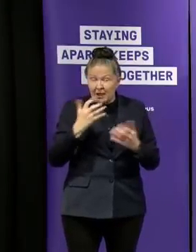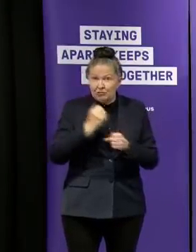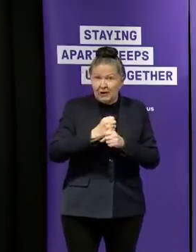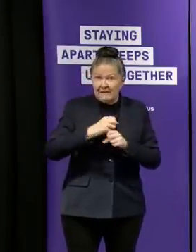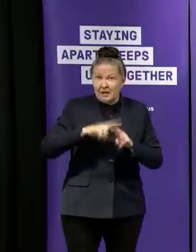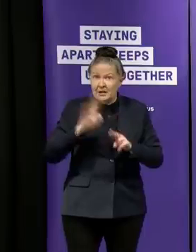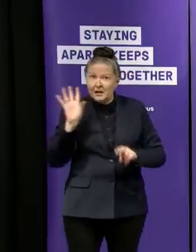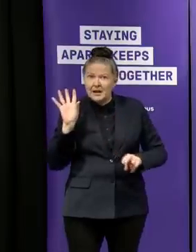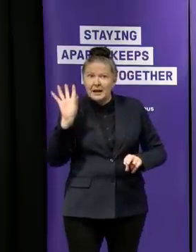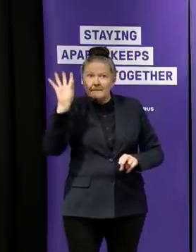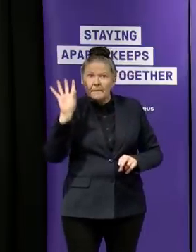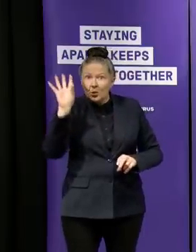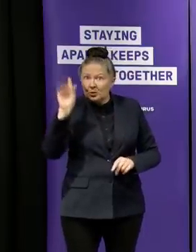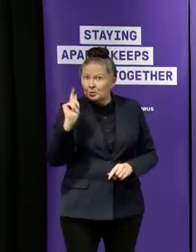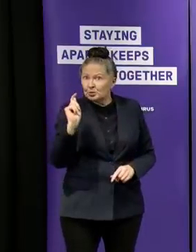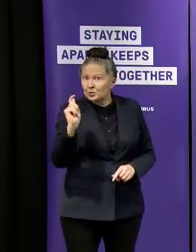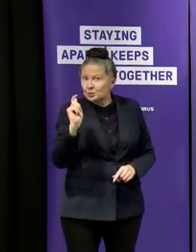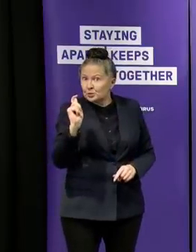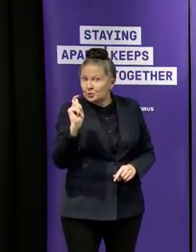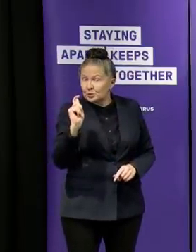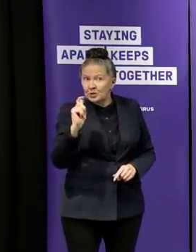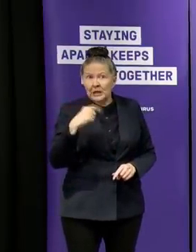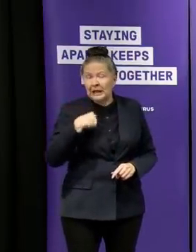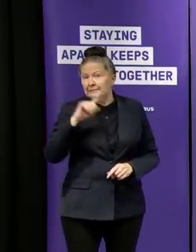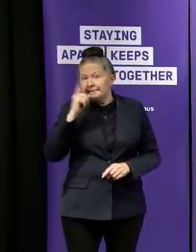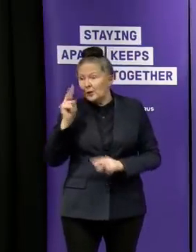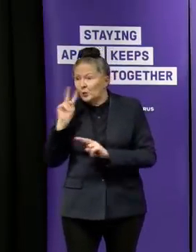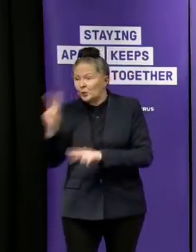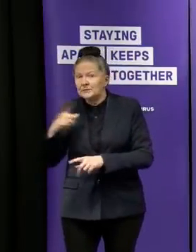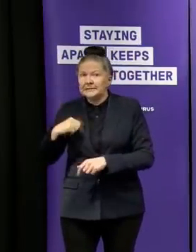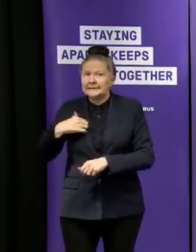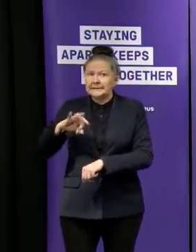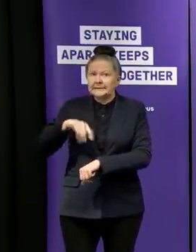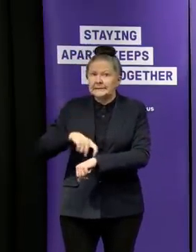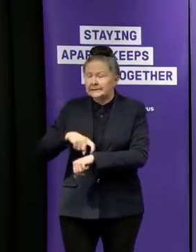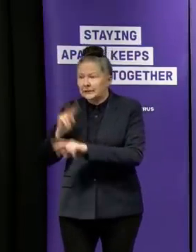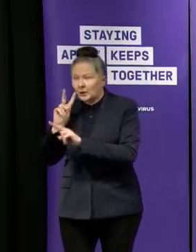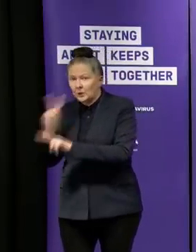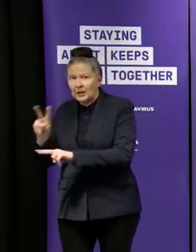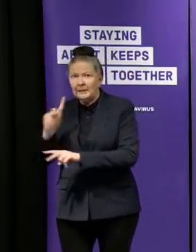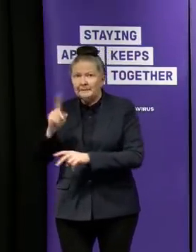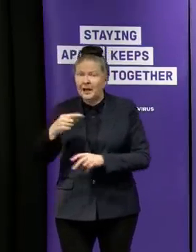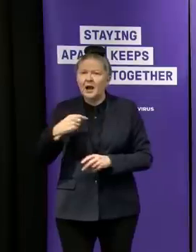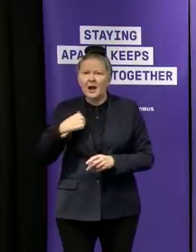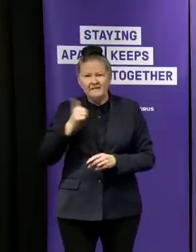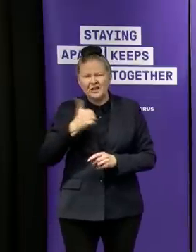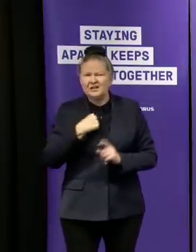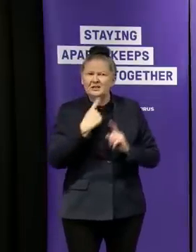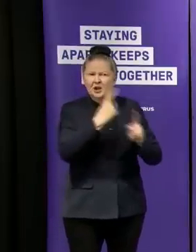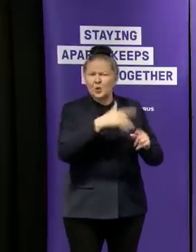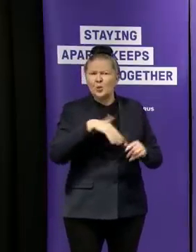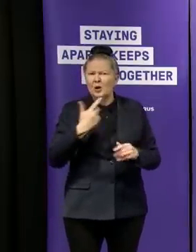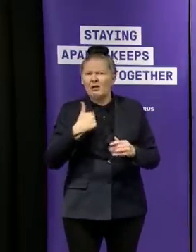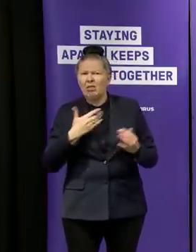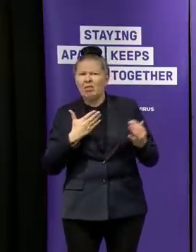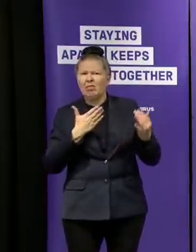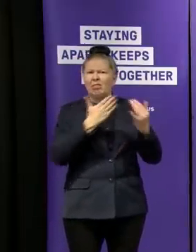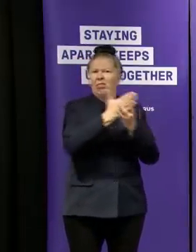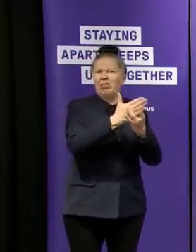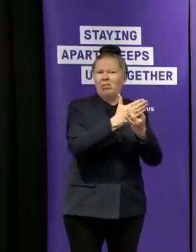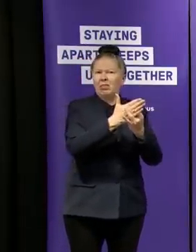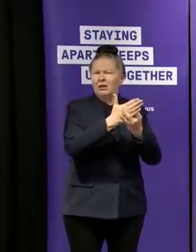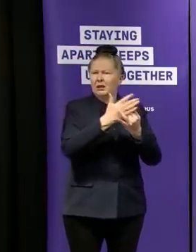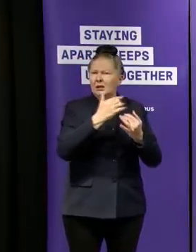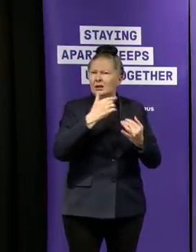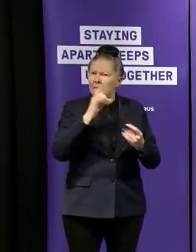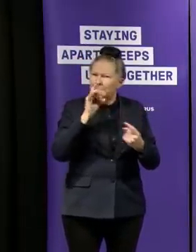I wish I had time to. I won't be doing that. But this has been a point of some concern, not for us not to cut across that. It's a very significant event. So